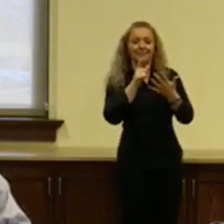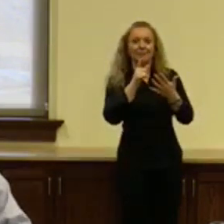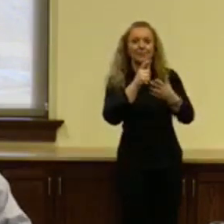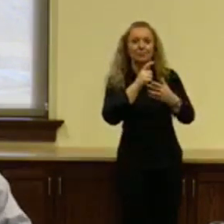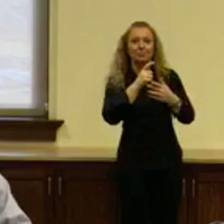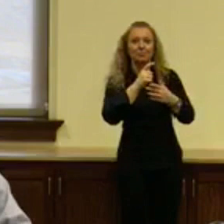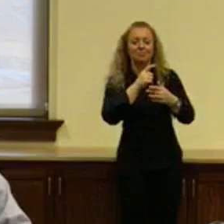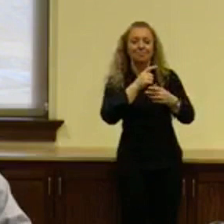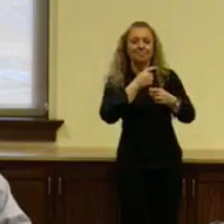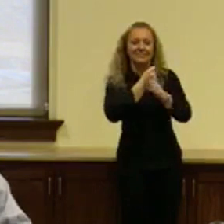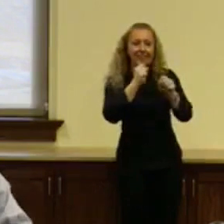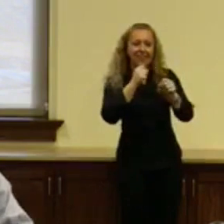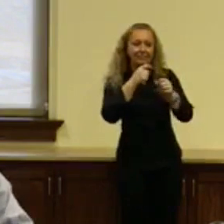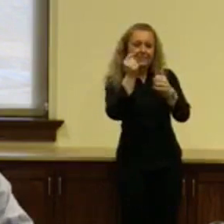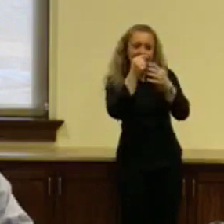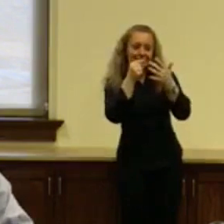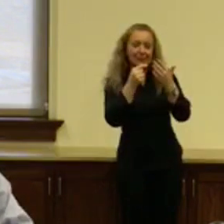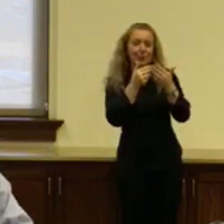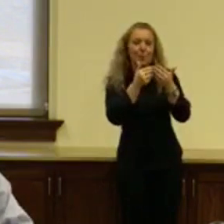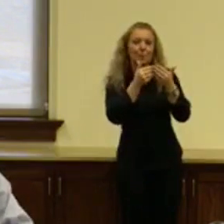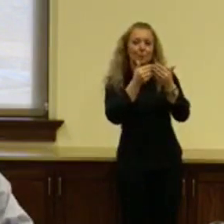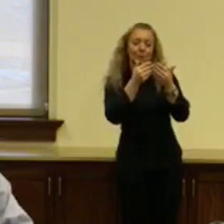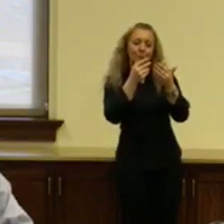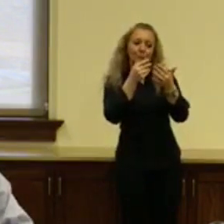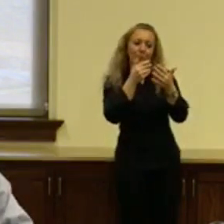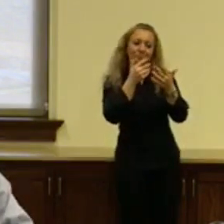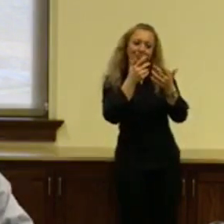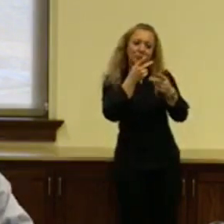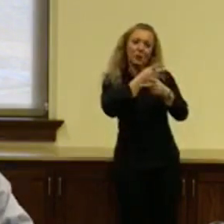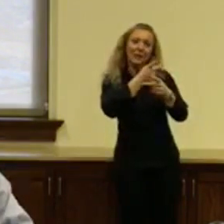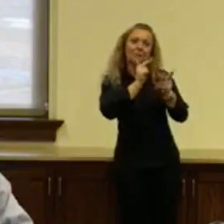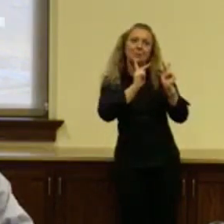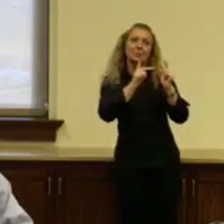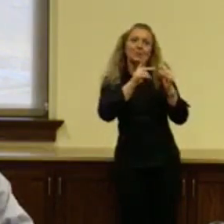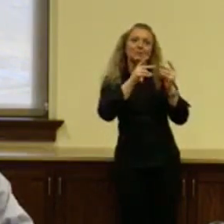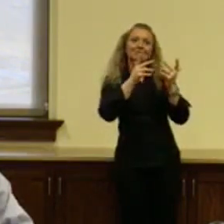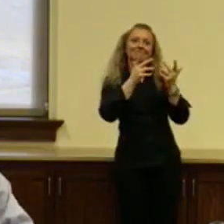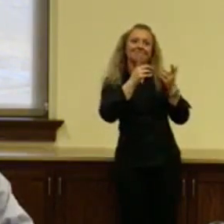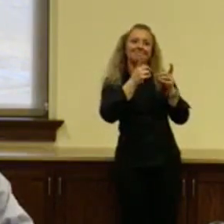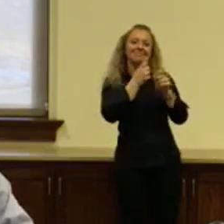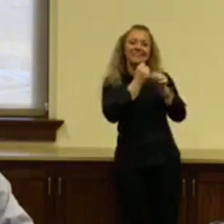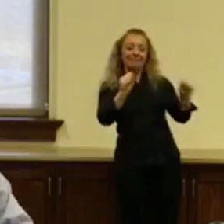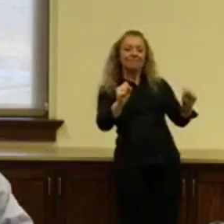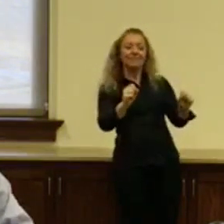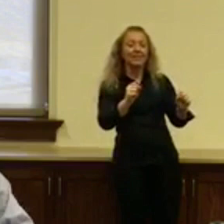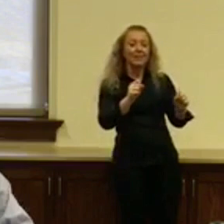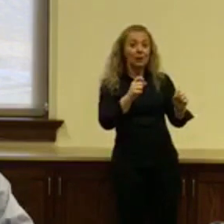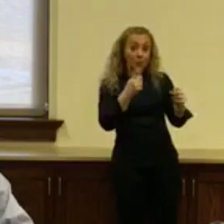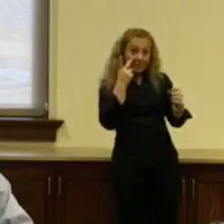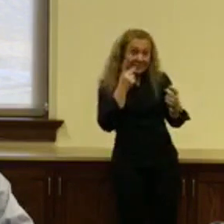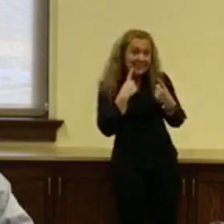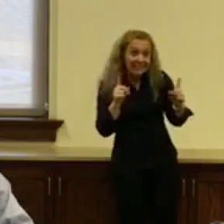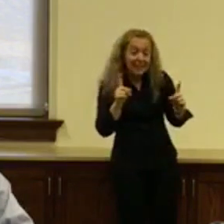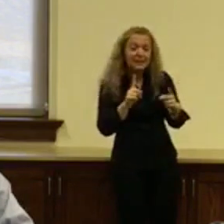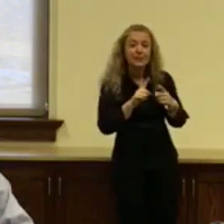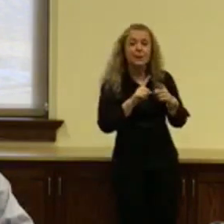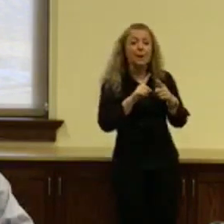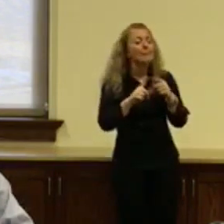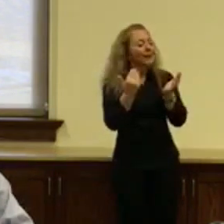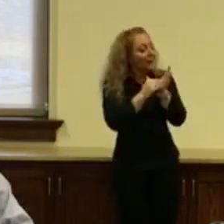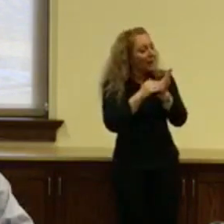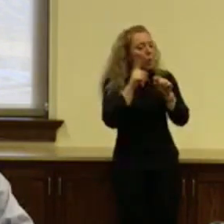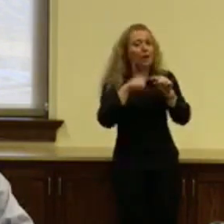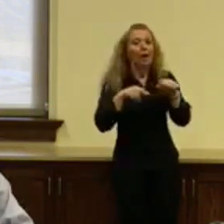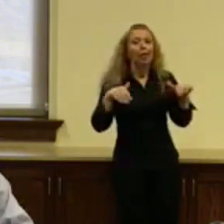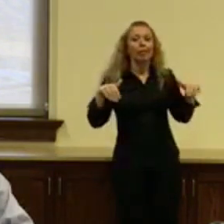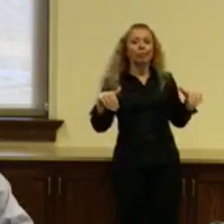has taken, and we've seen a lot of success along those lines. But that doesn't mean if we let up that